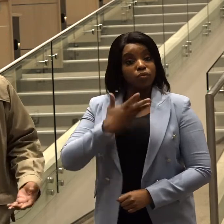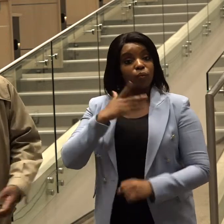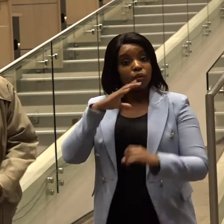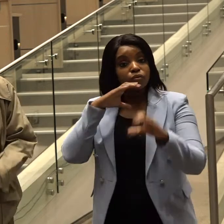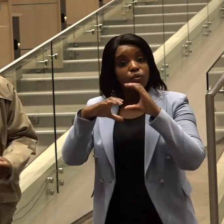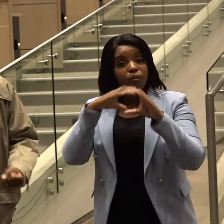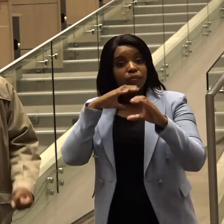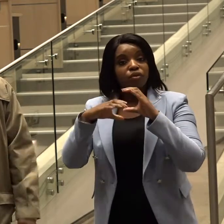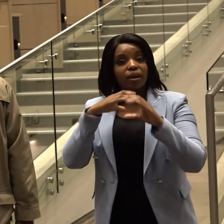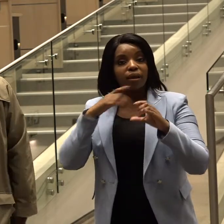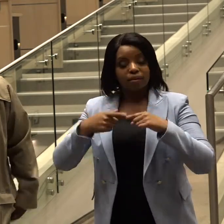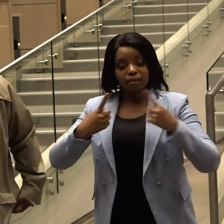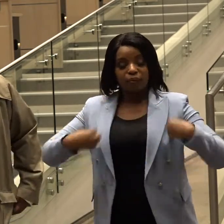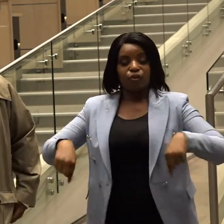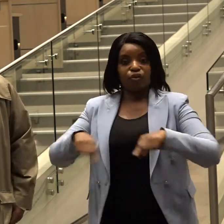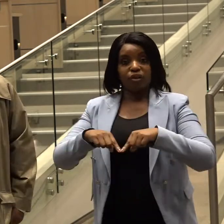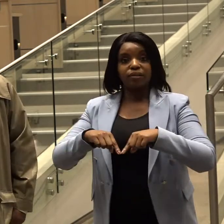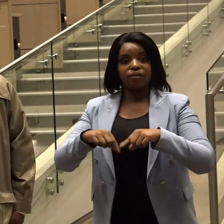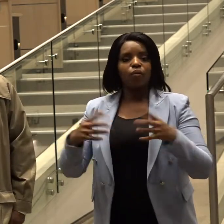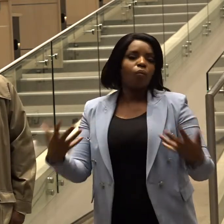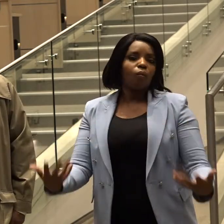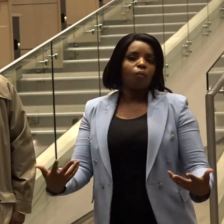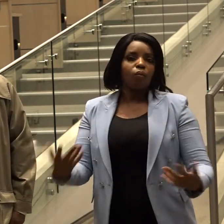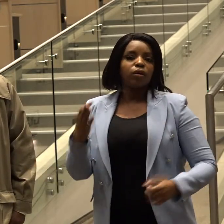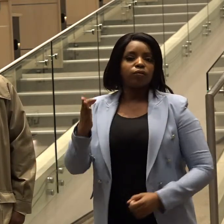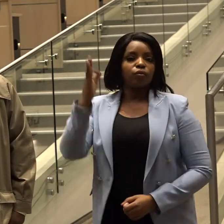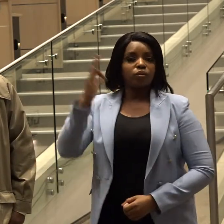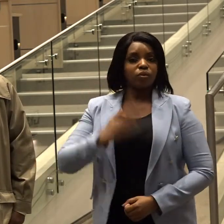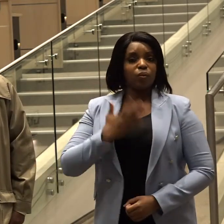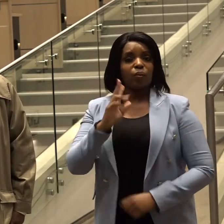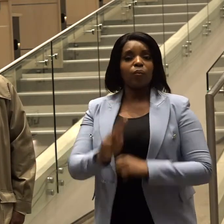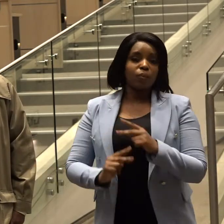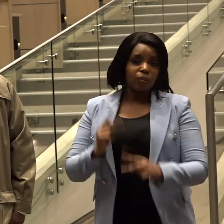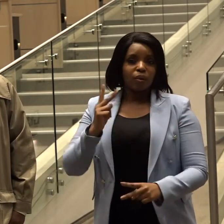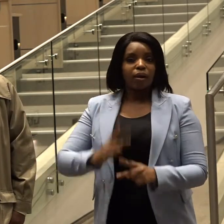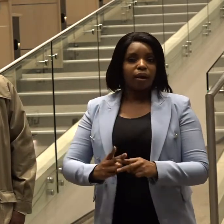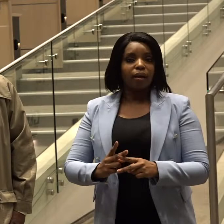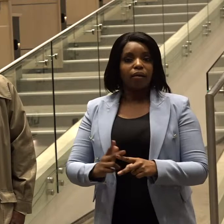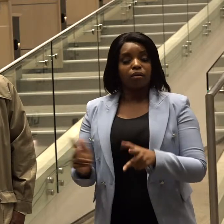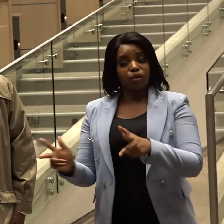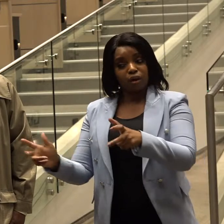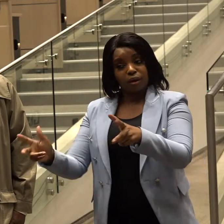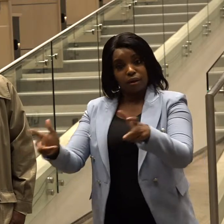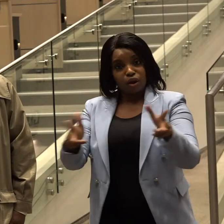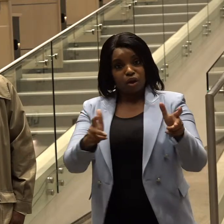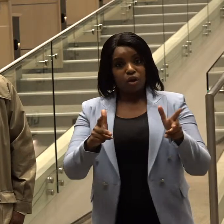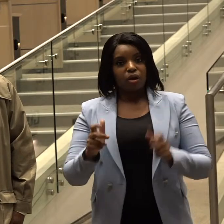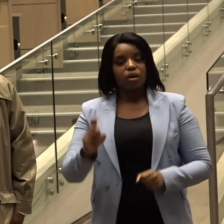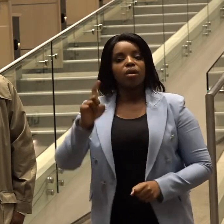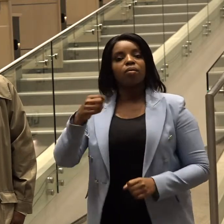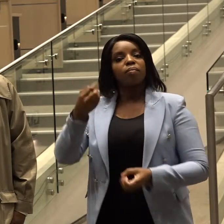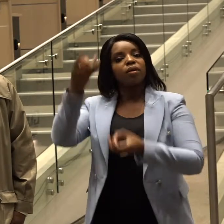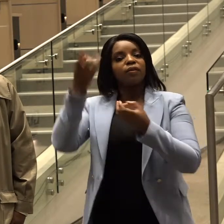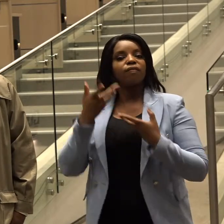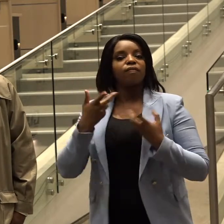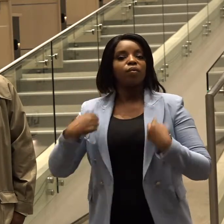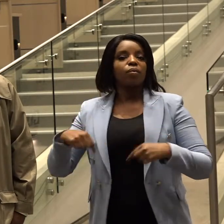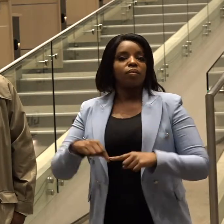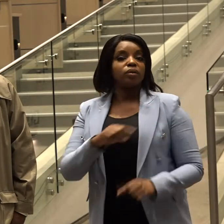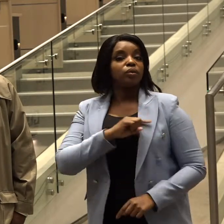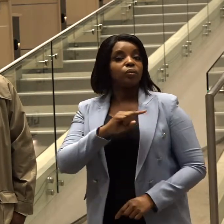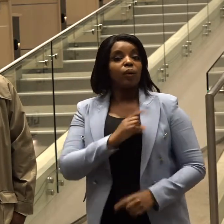back to us or call the next tihere you need to to let us know because sometimes we miss it